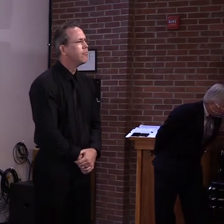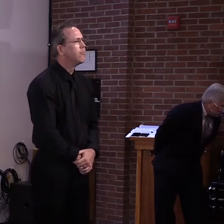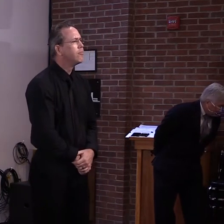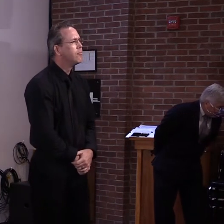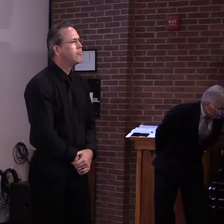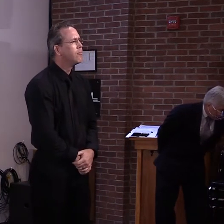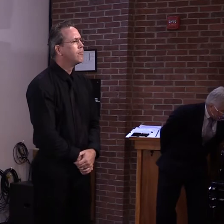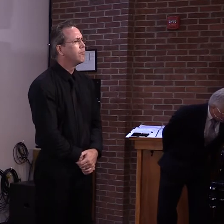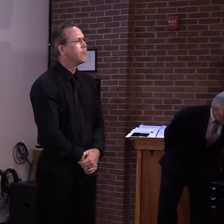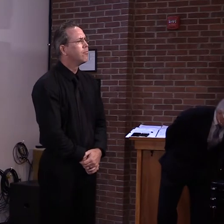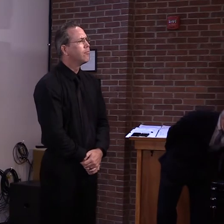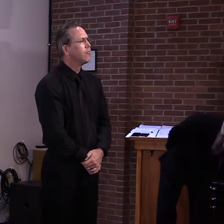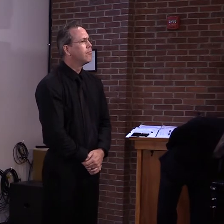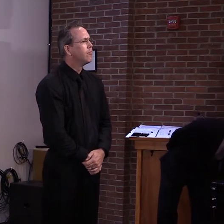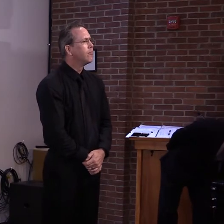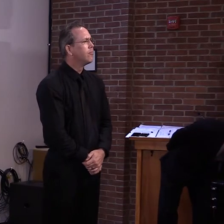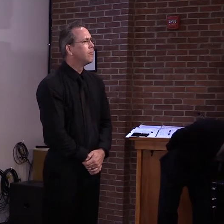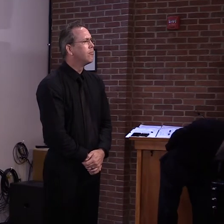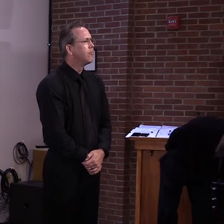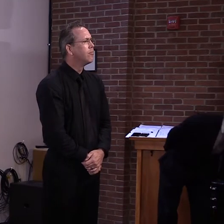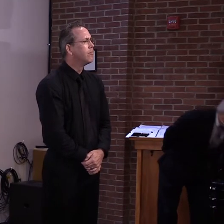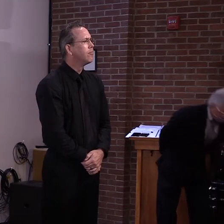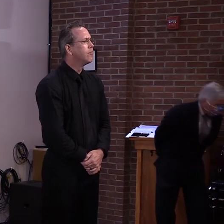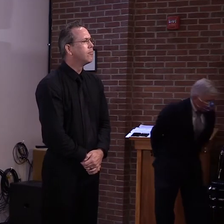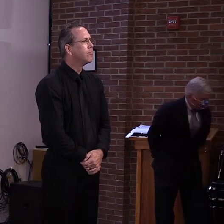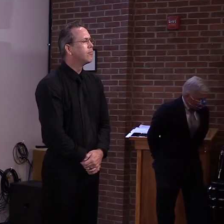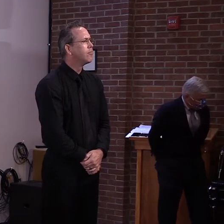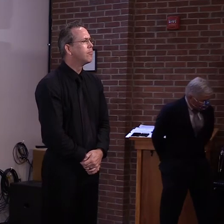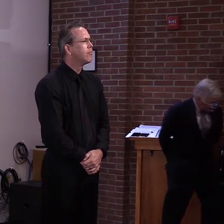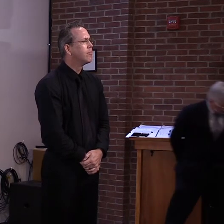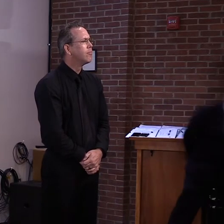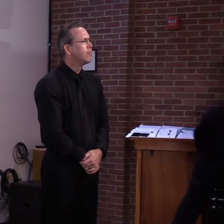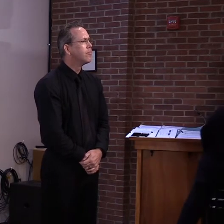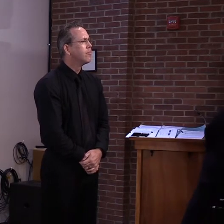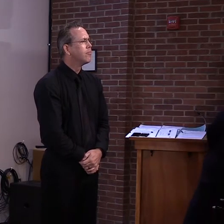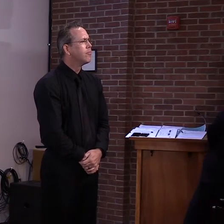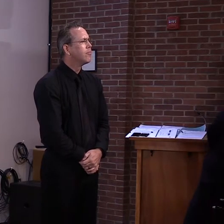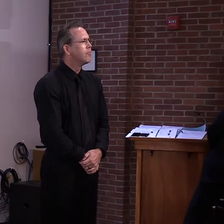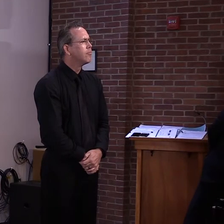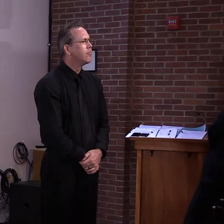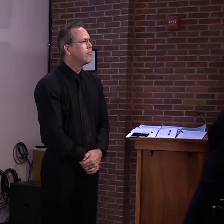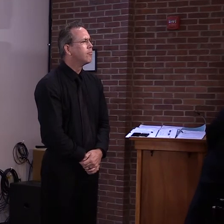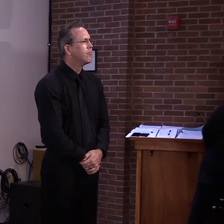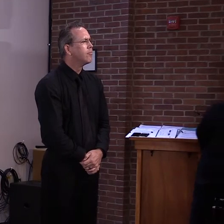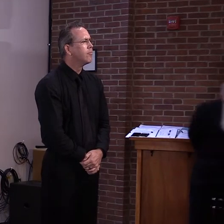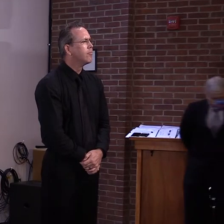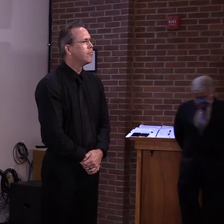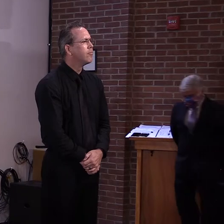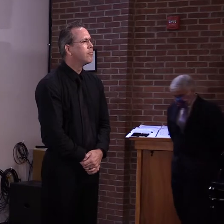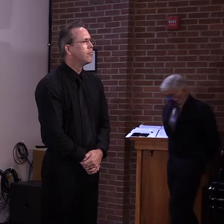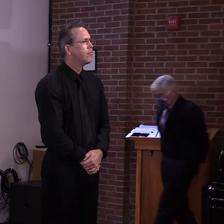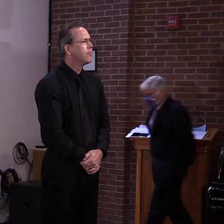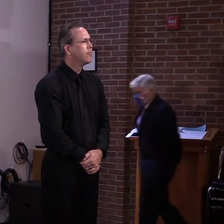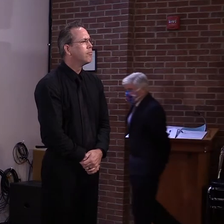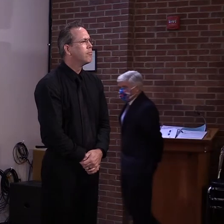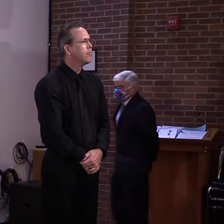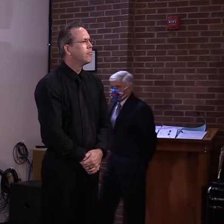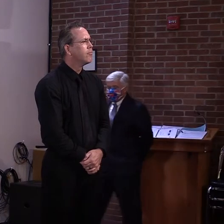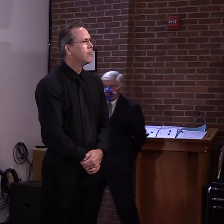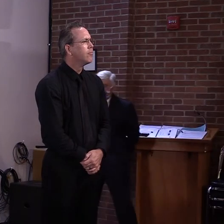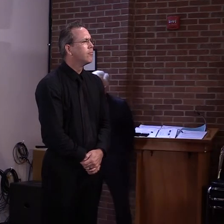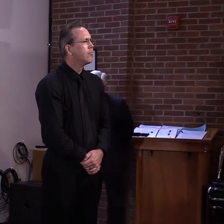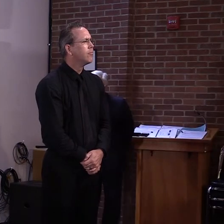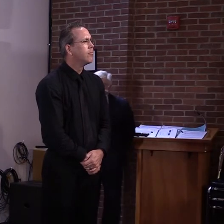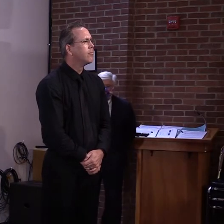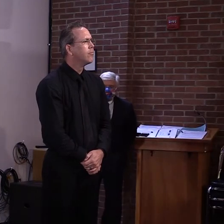not coming up at all. And I'm wondering, are you thinking of easing up the quarantine restrictions at all this autumn? And on a